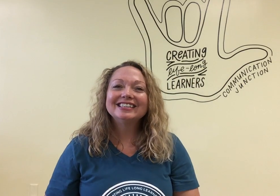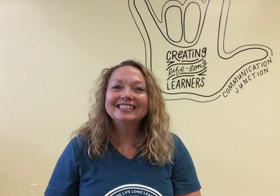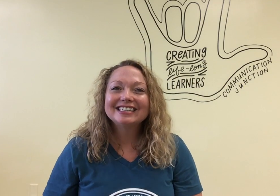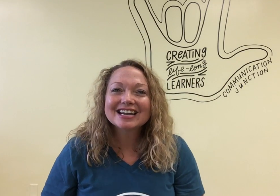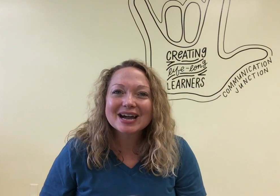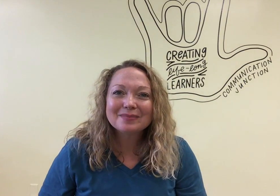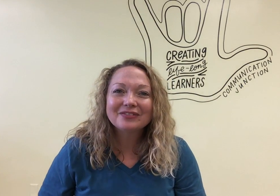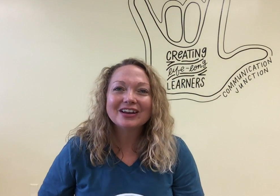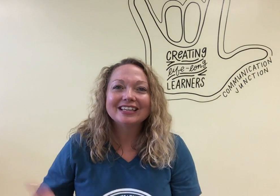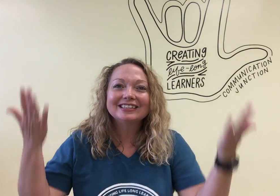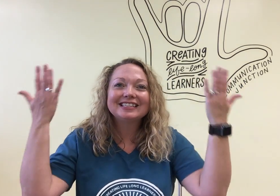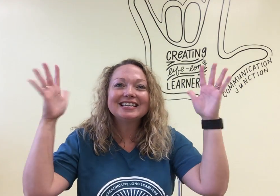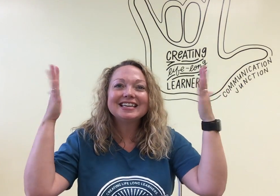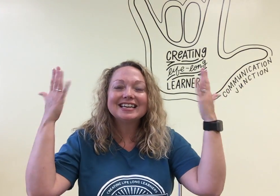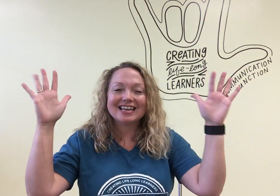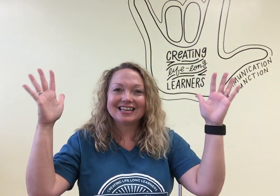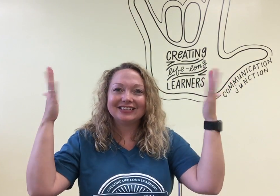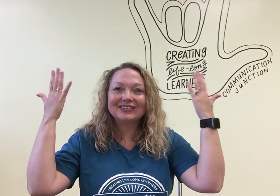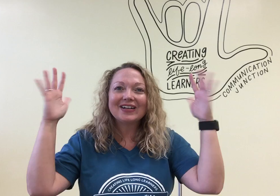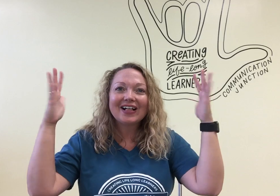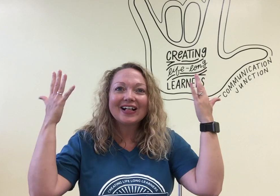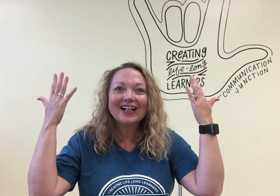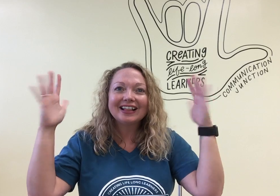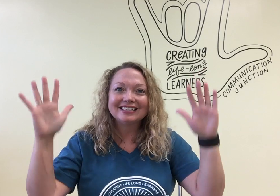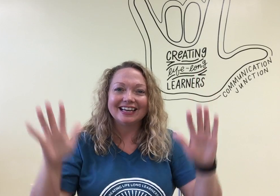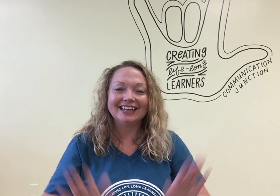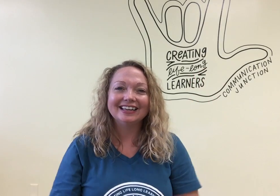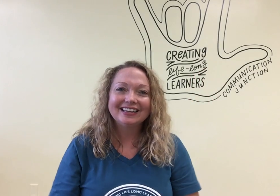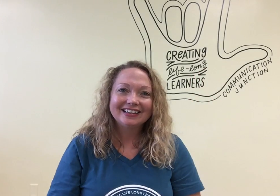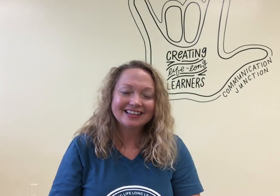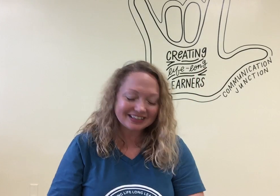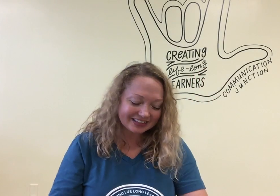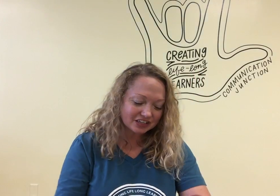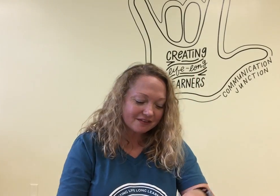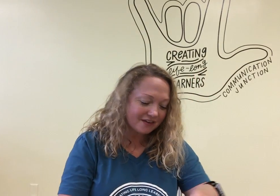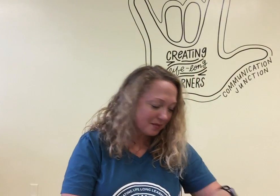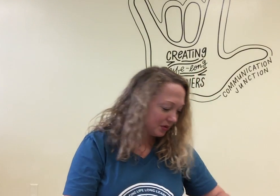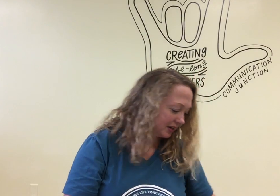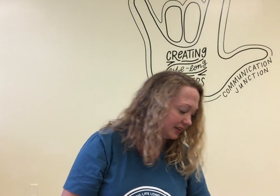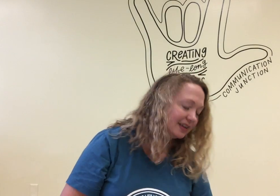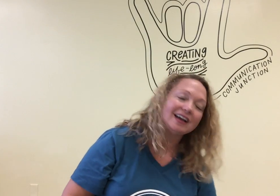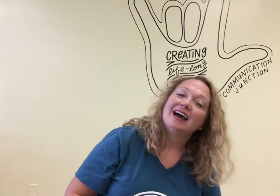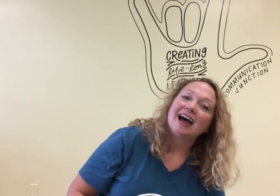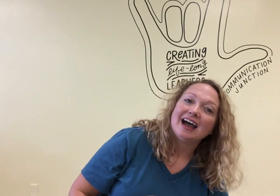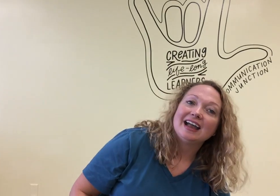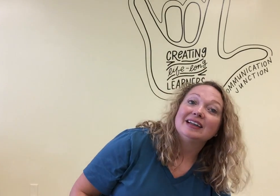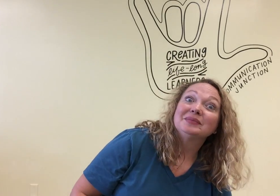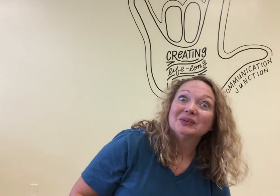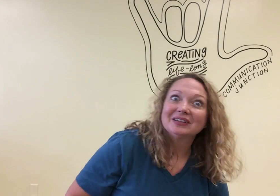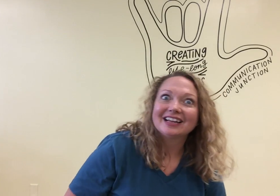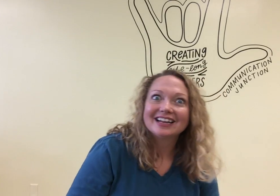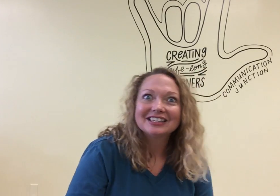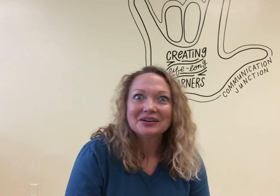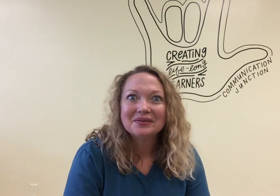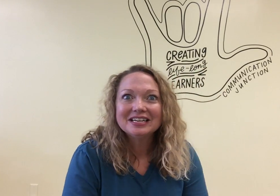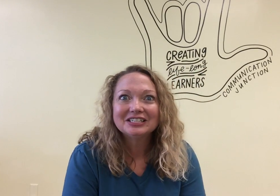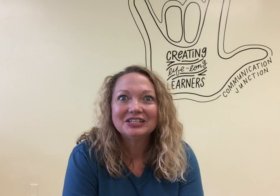Good job, friends. The end. All done. That's such a fun book. I am so glad I got to read it to